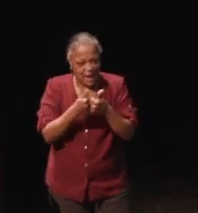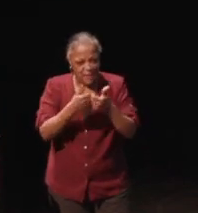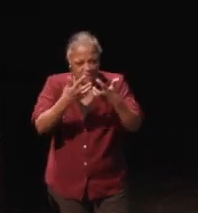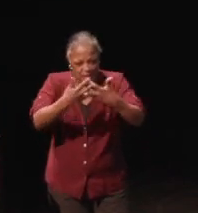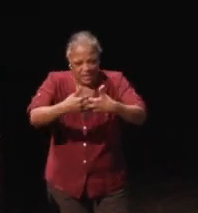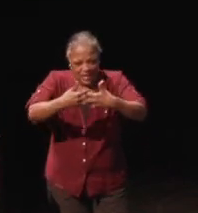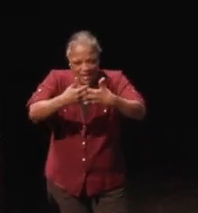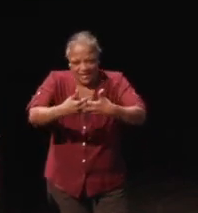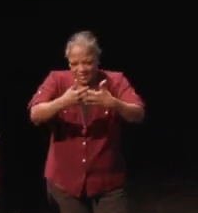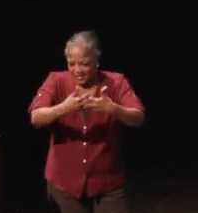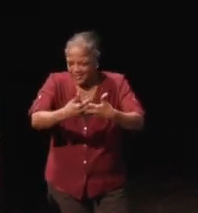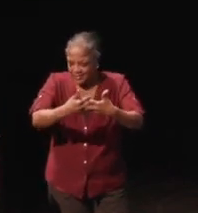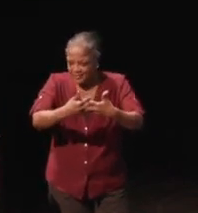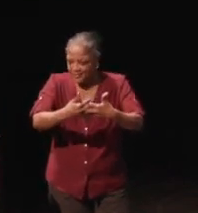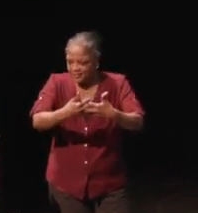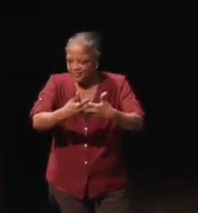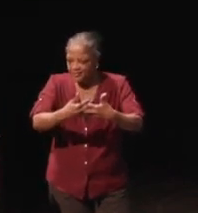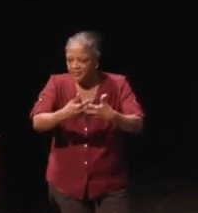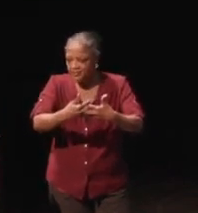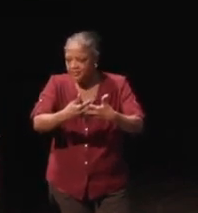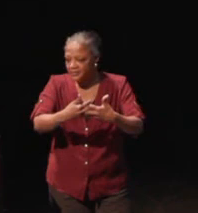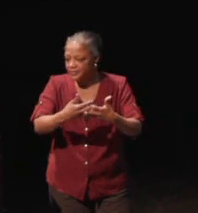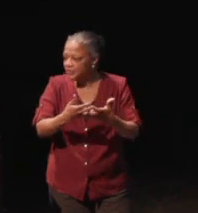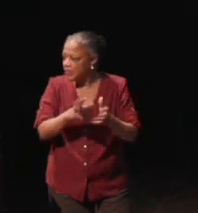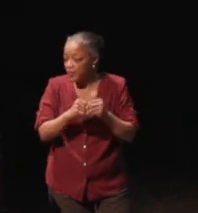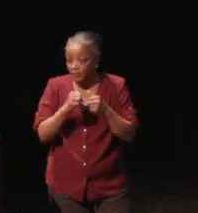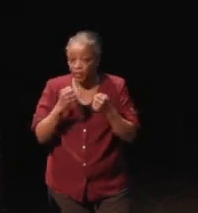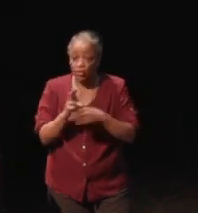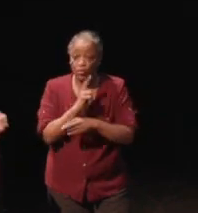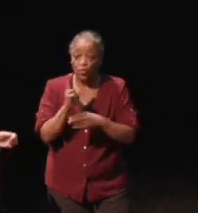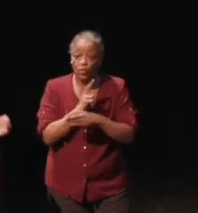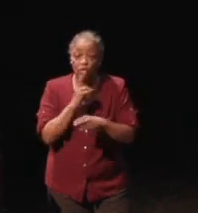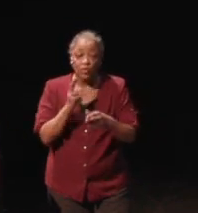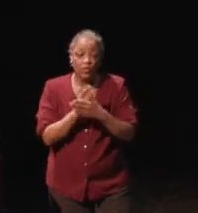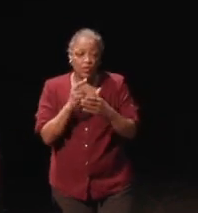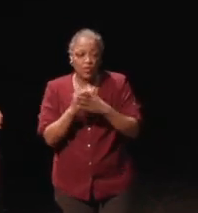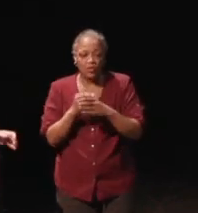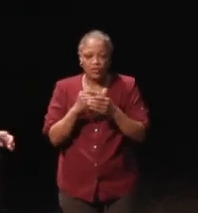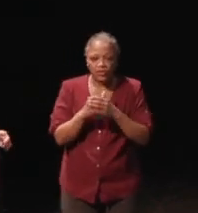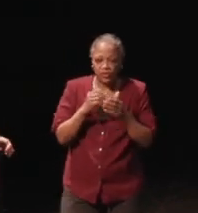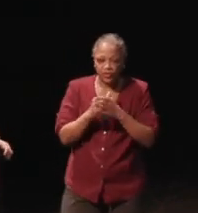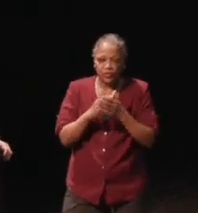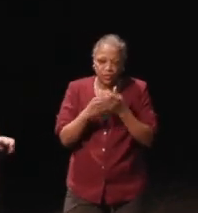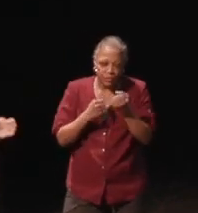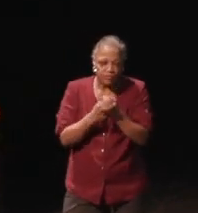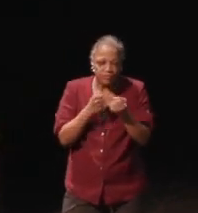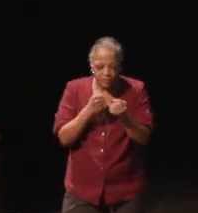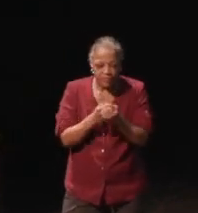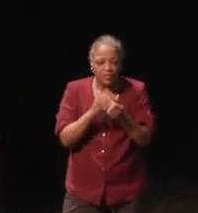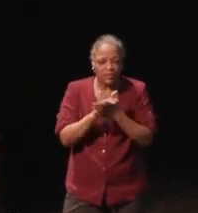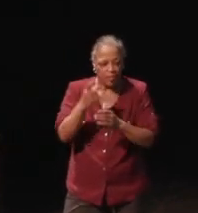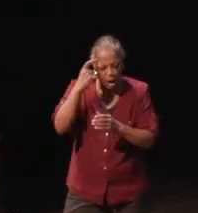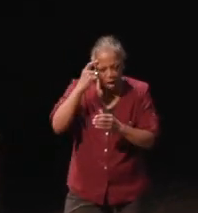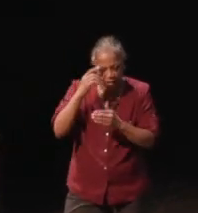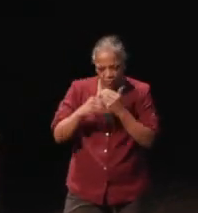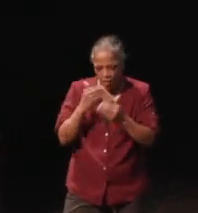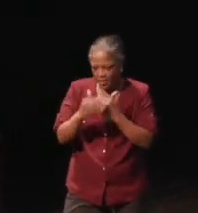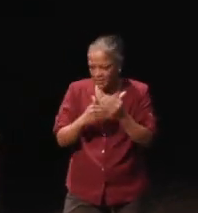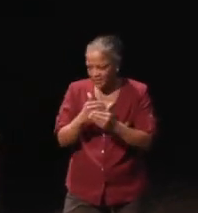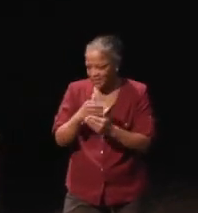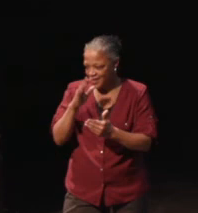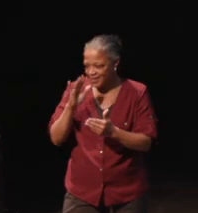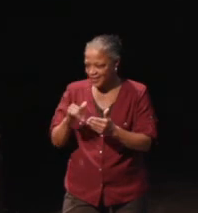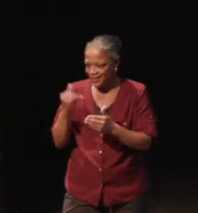mechanics that can be used to enhance certain cognitive processes. So this is a